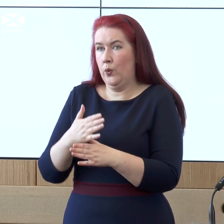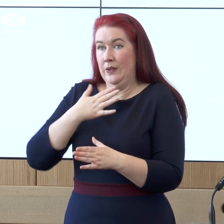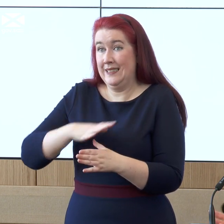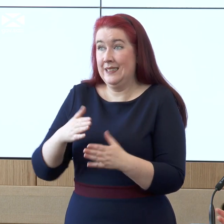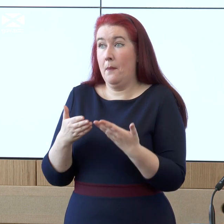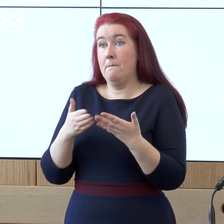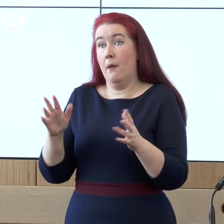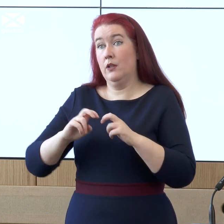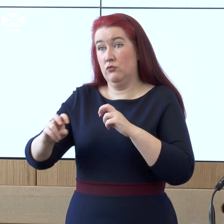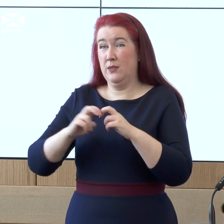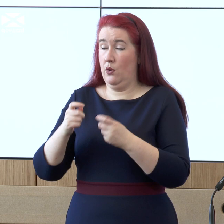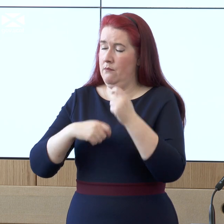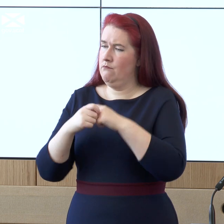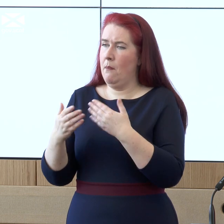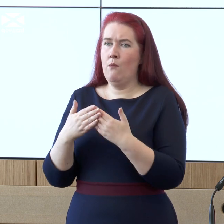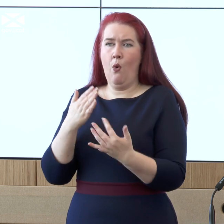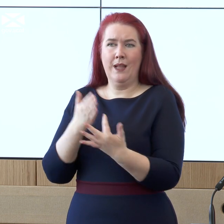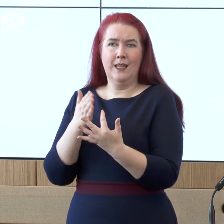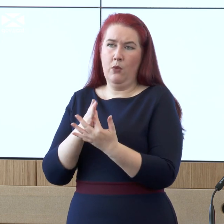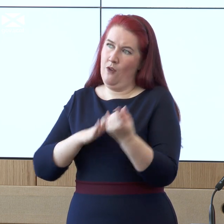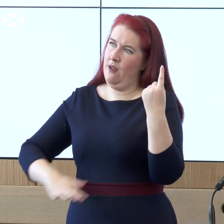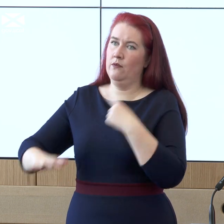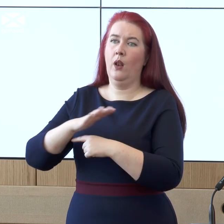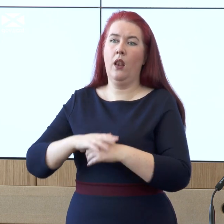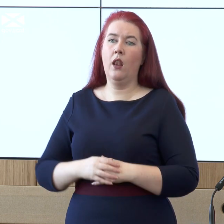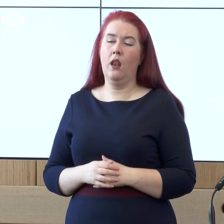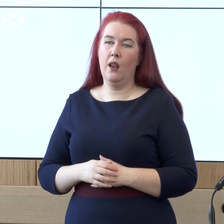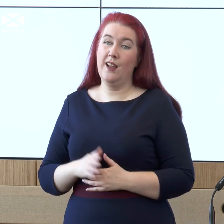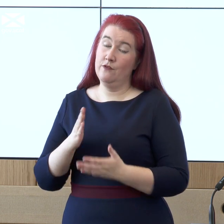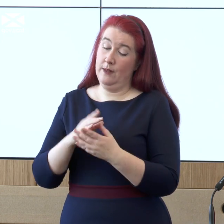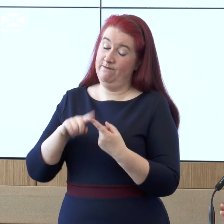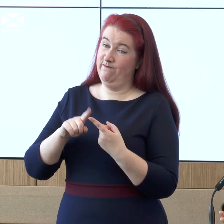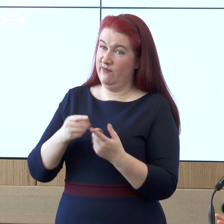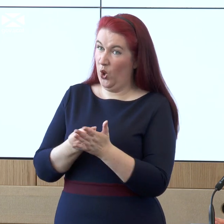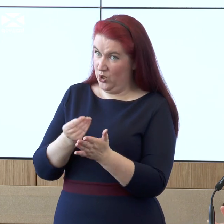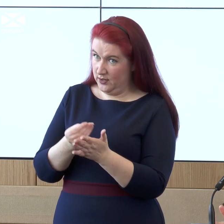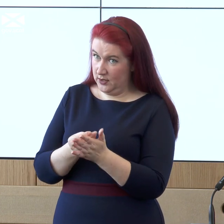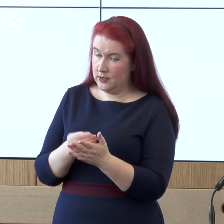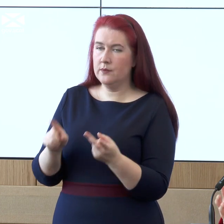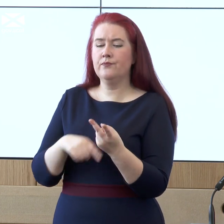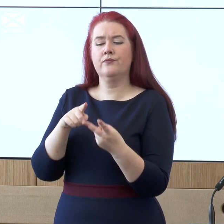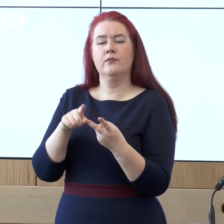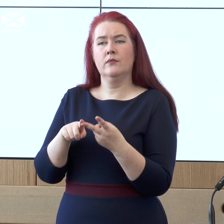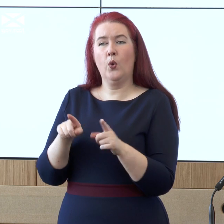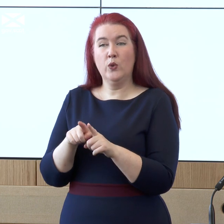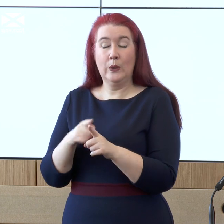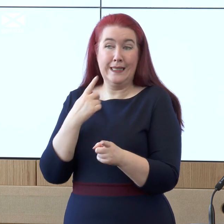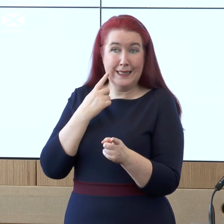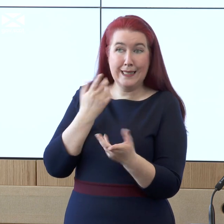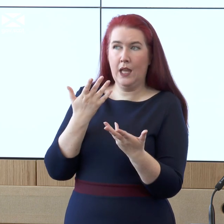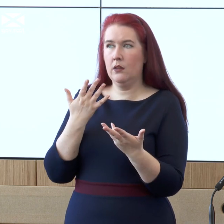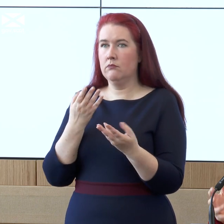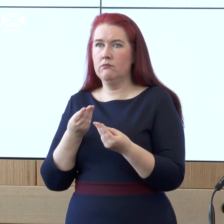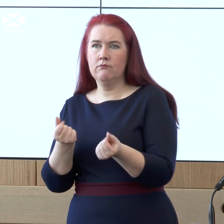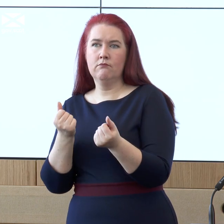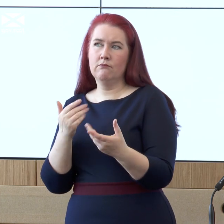transport a much more accessible option. And that is fundamentally about cost, but it's also about the ease and convenience of public